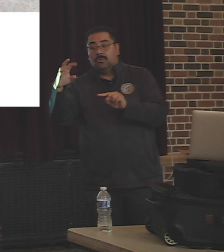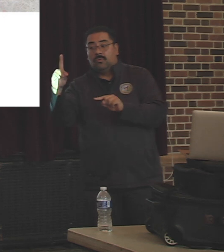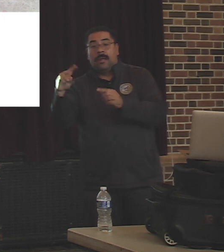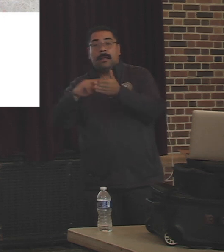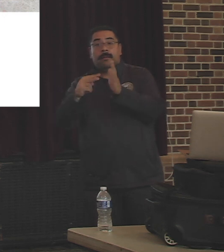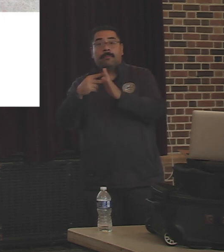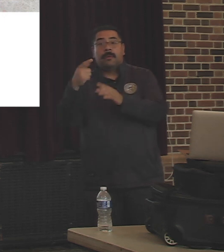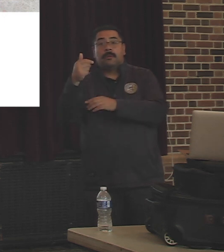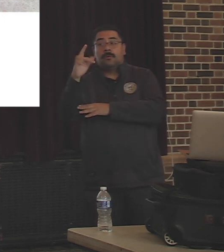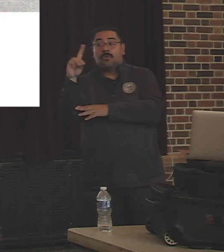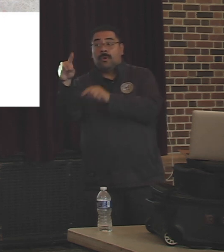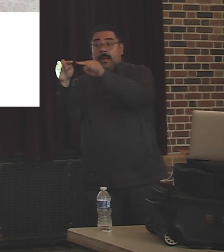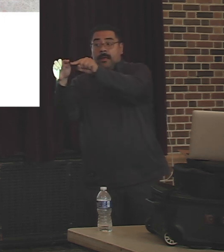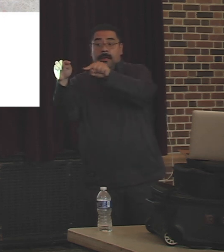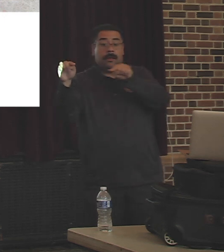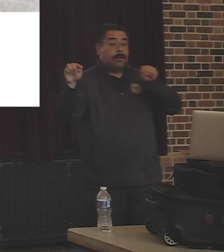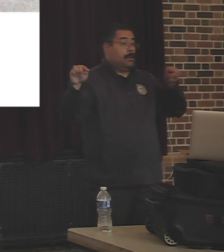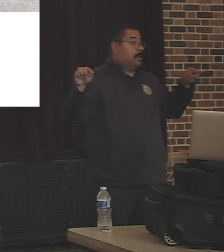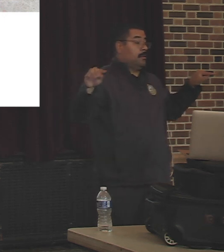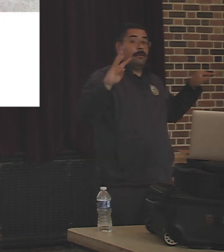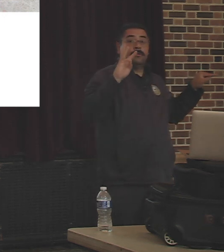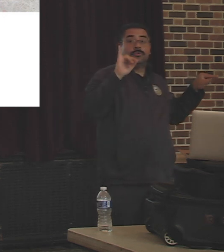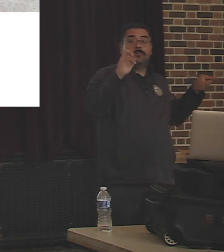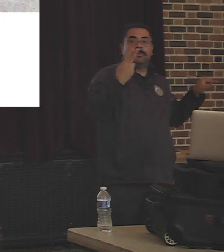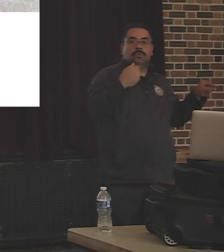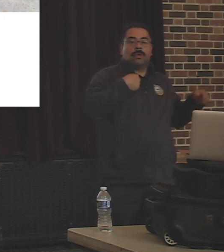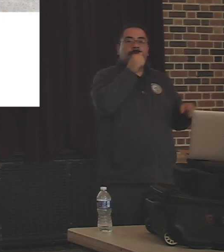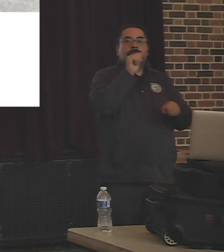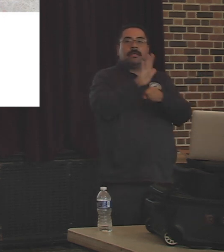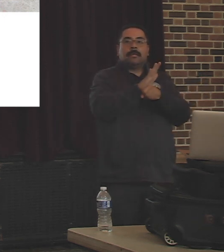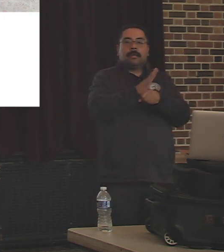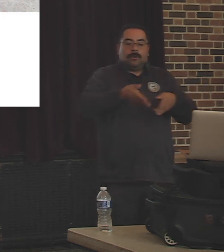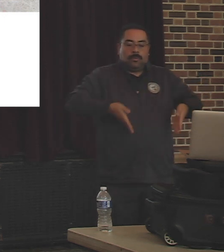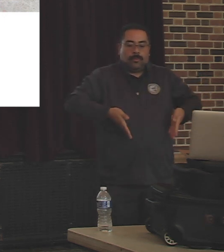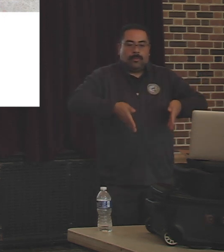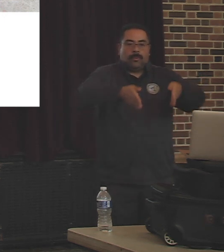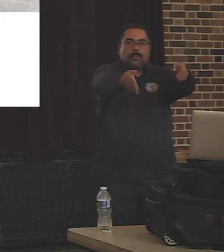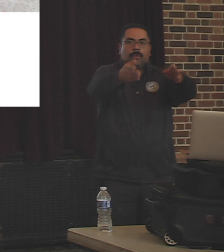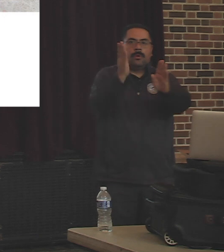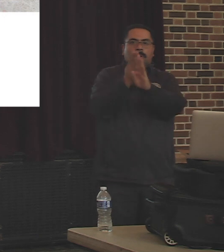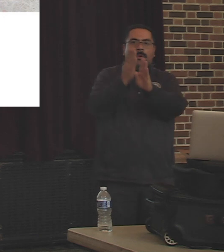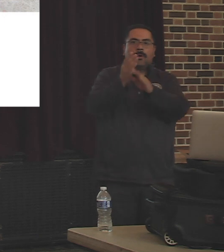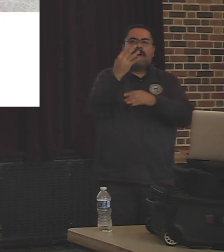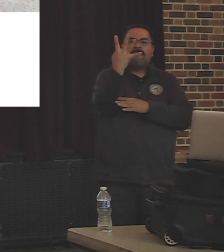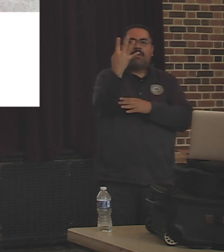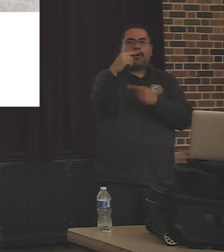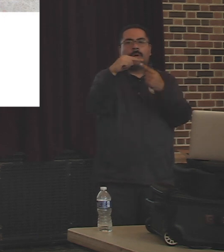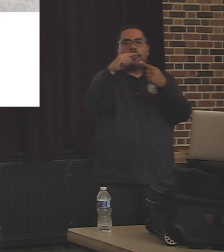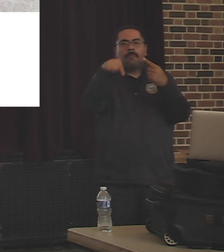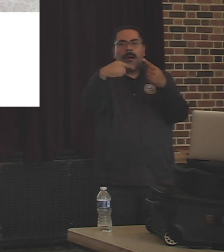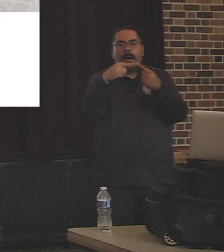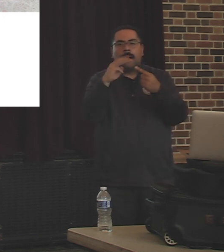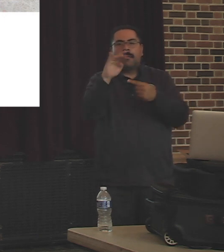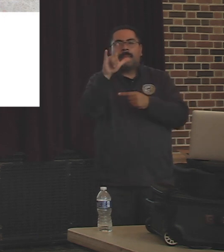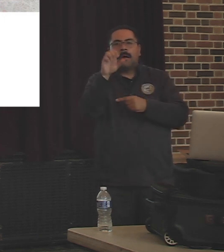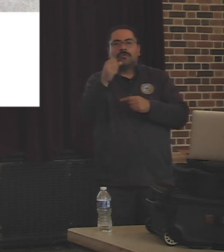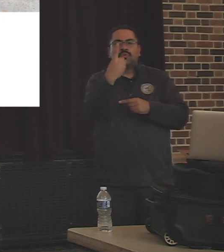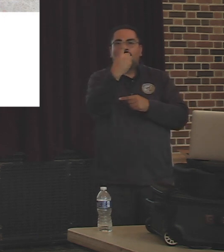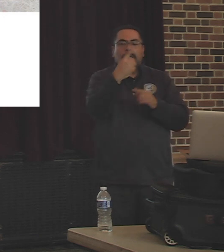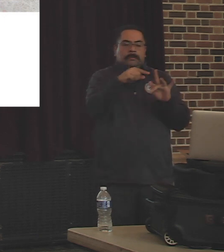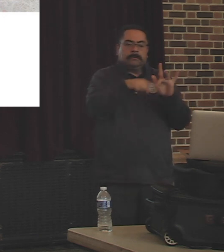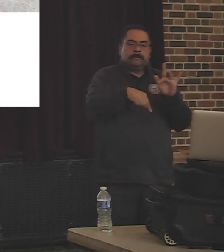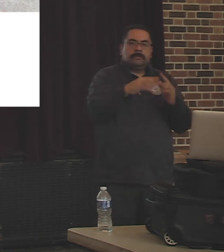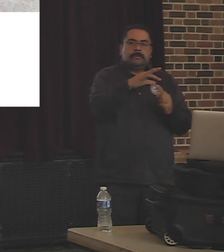to Michigan, we have some sort of dedicated transit lane. It's about 4 miles for the whole way. There's one exception or one